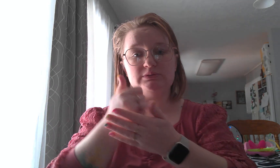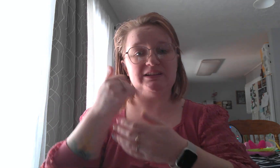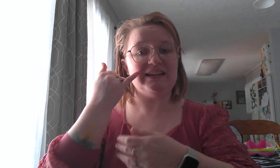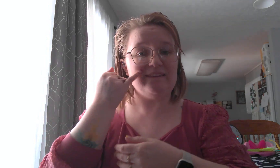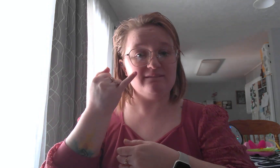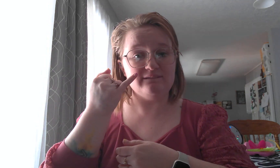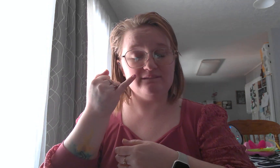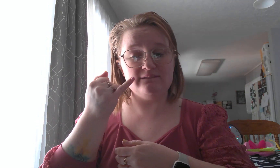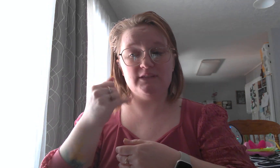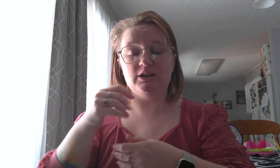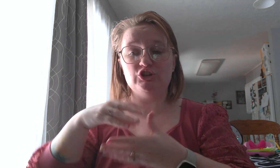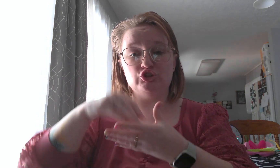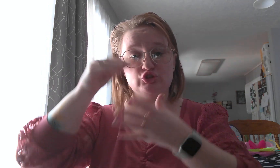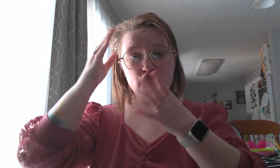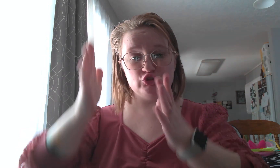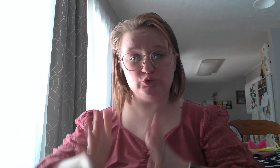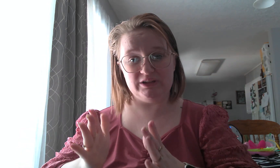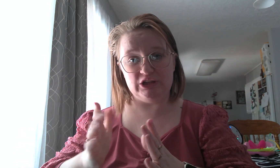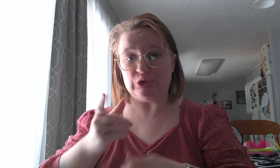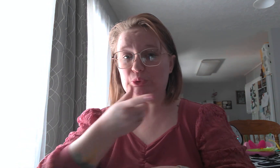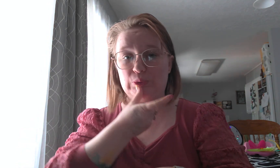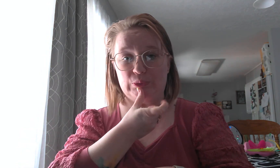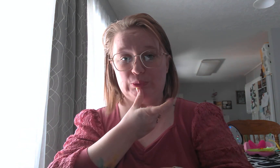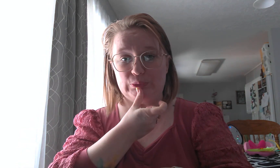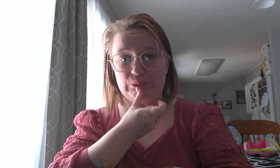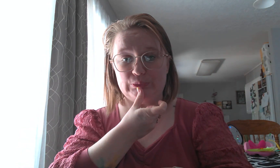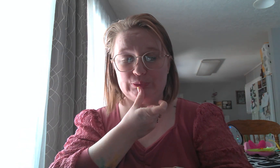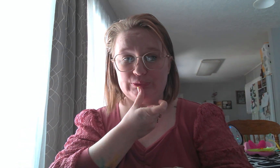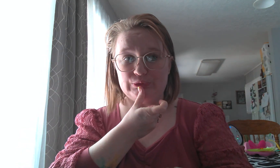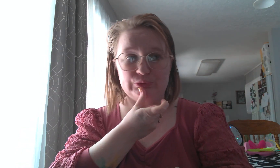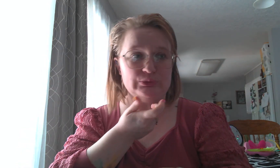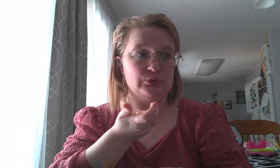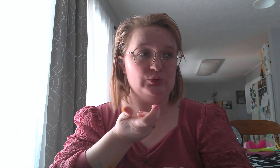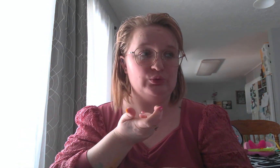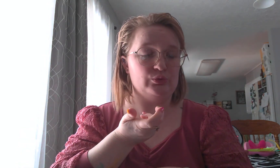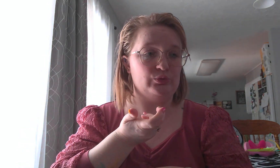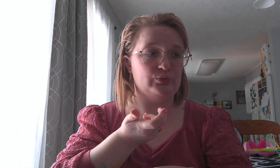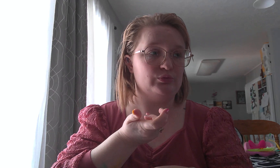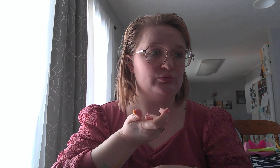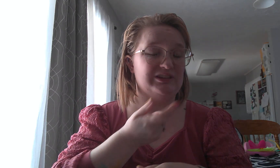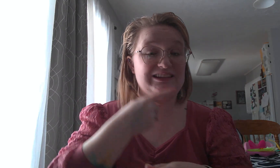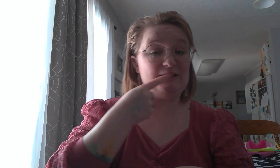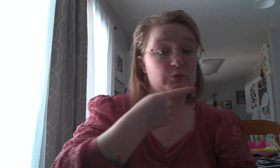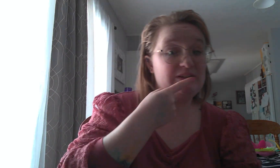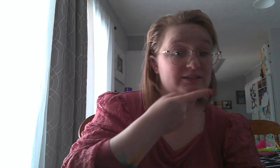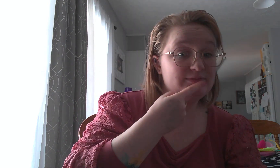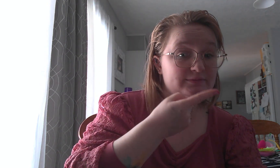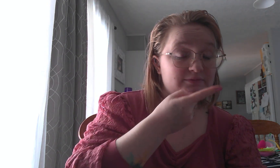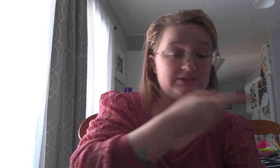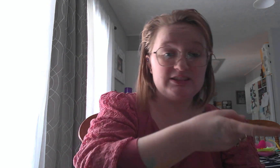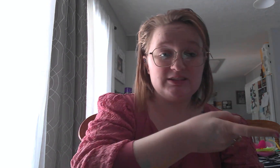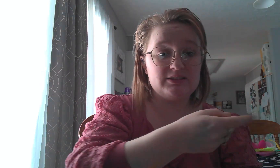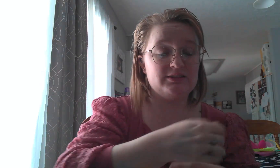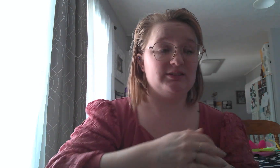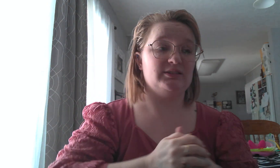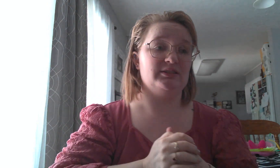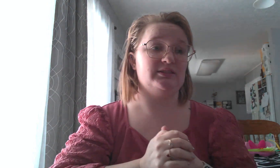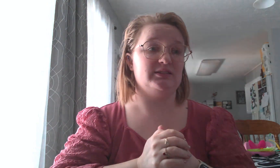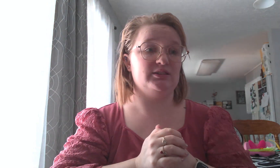I want to be helpful if a student, for example, if there was a